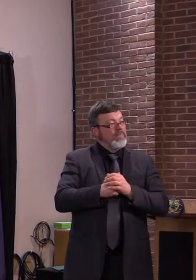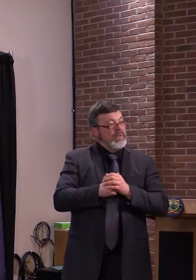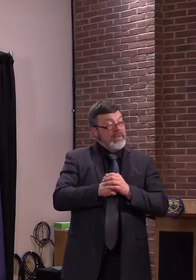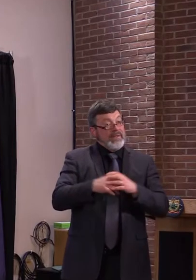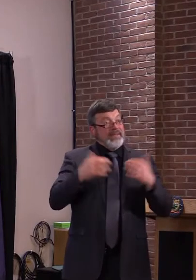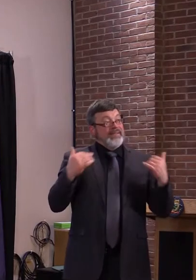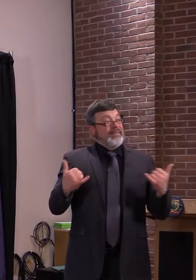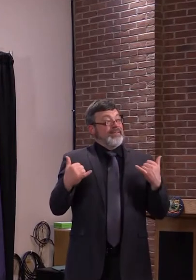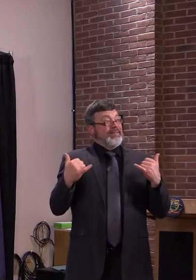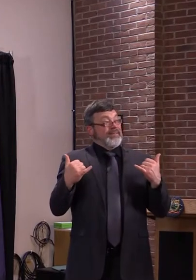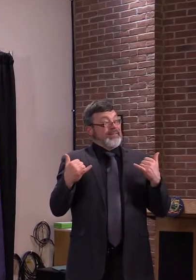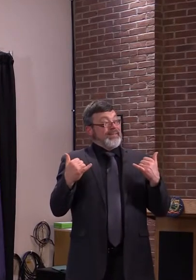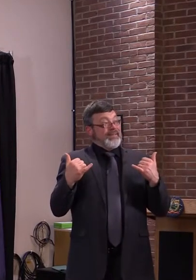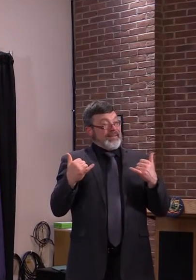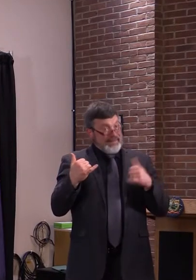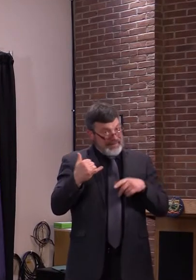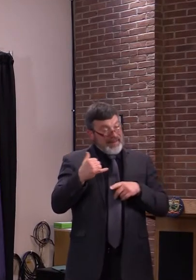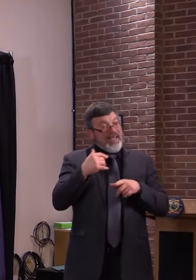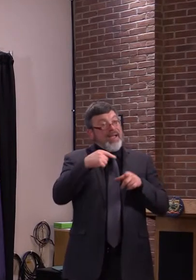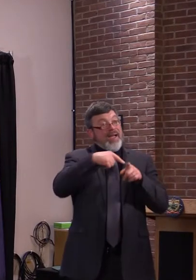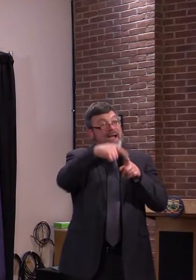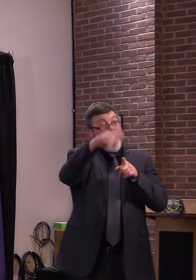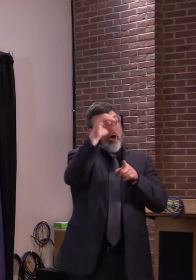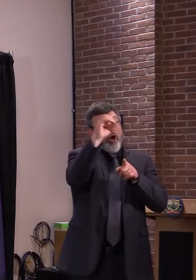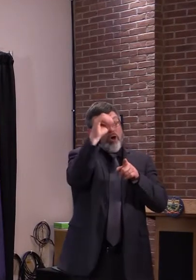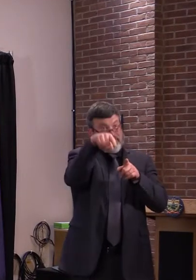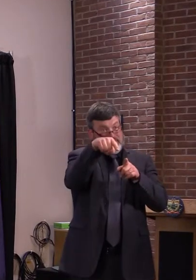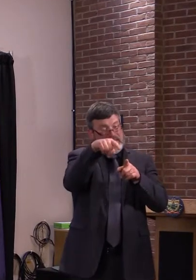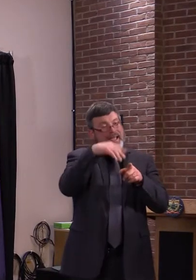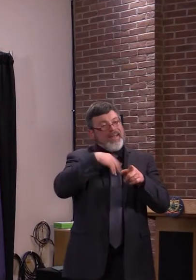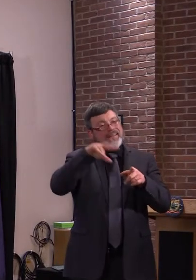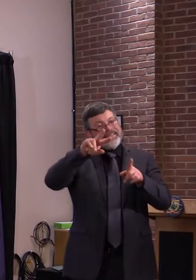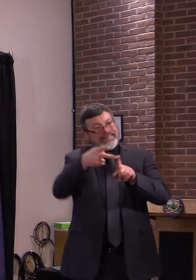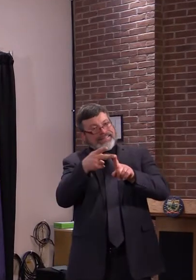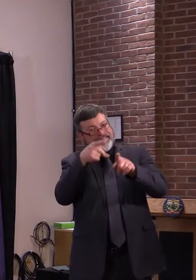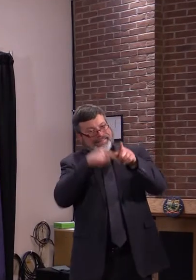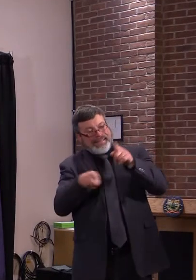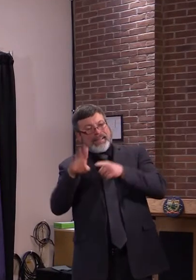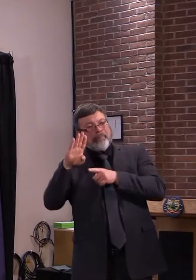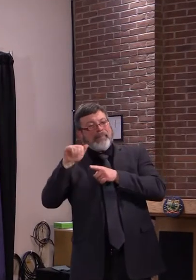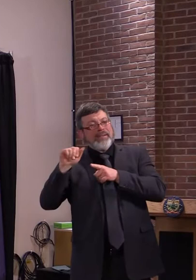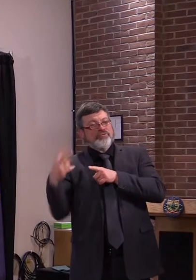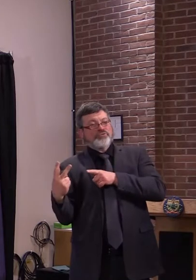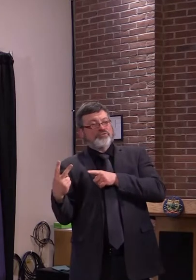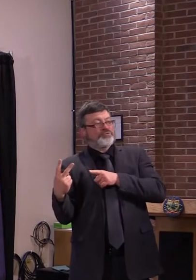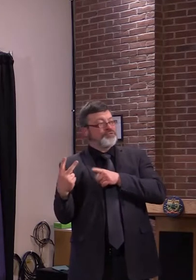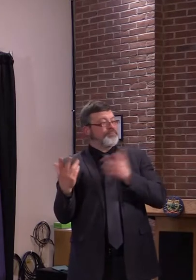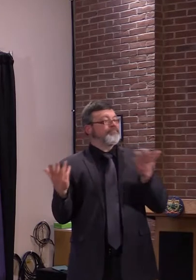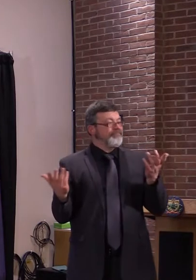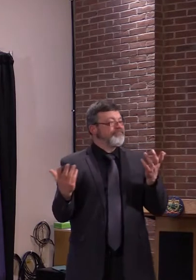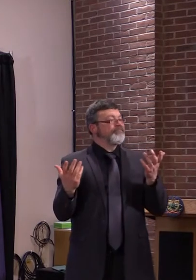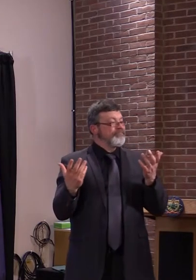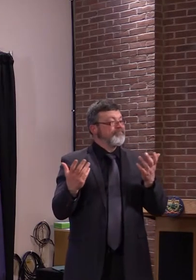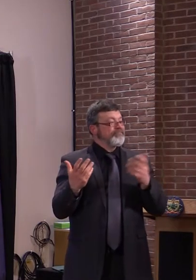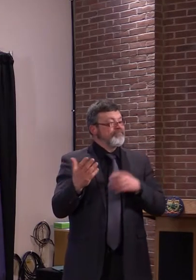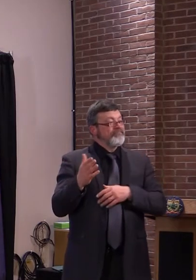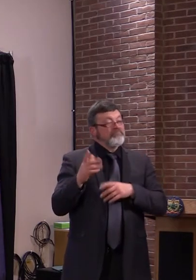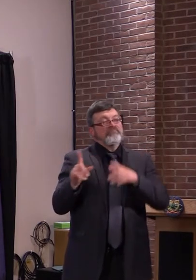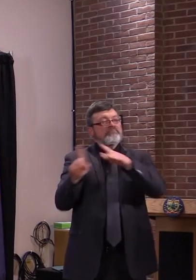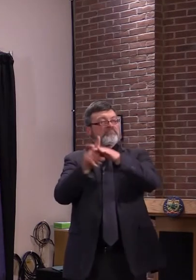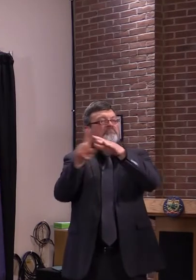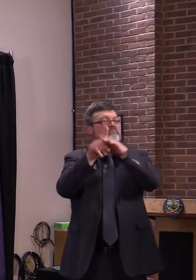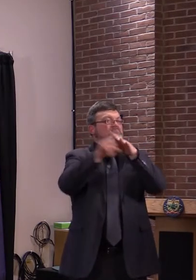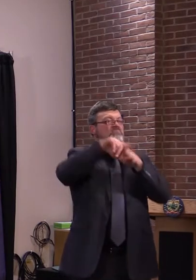virus, BA2, is causing concern in some parts of the world and has been found in 47